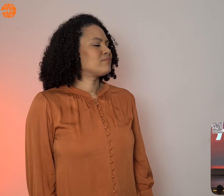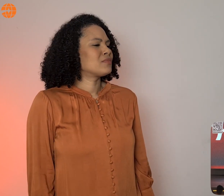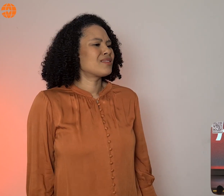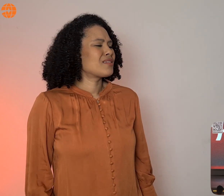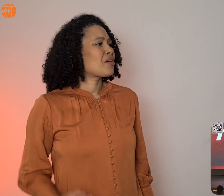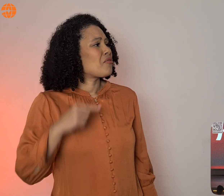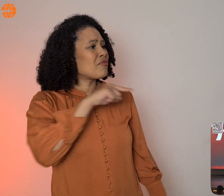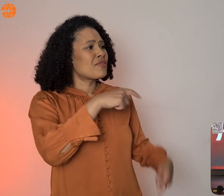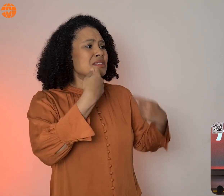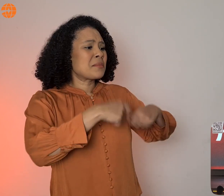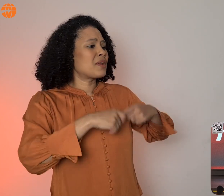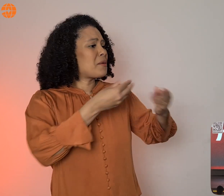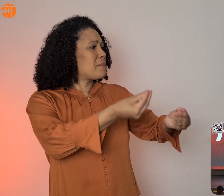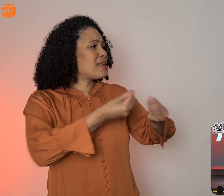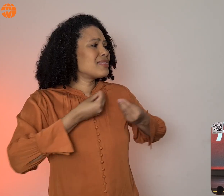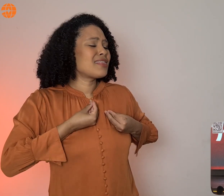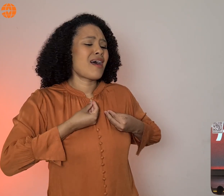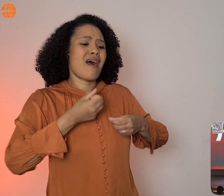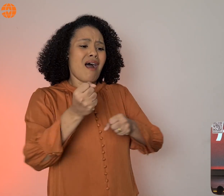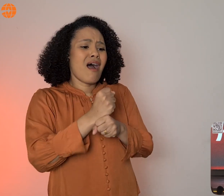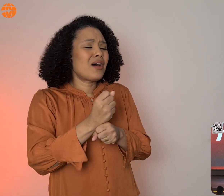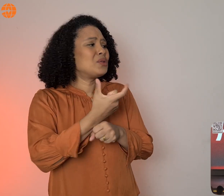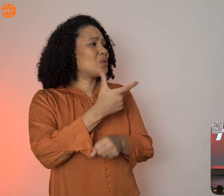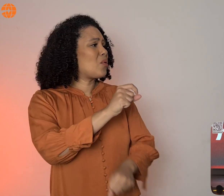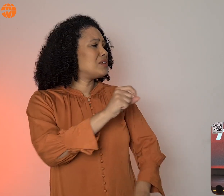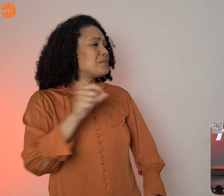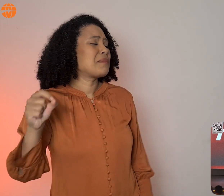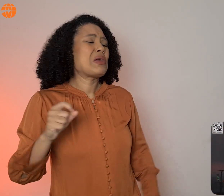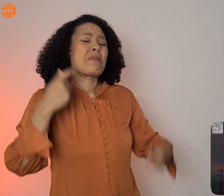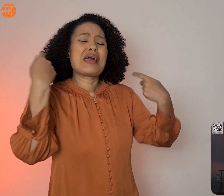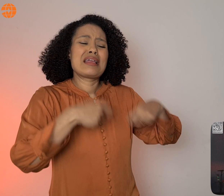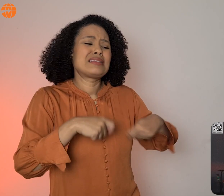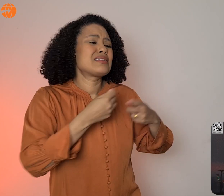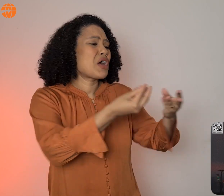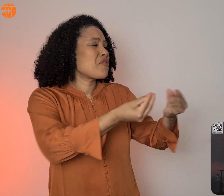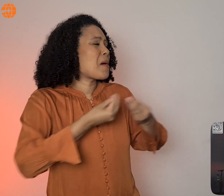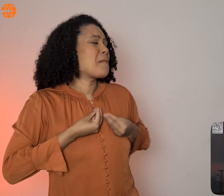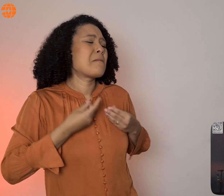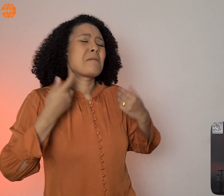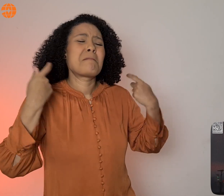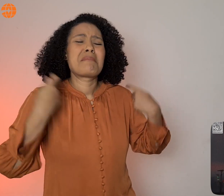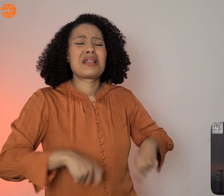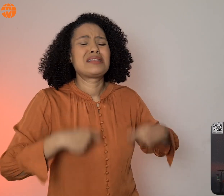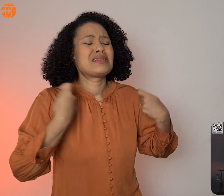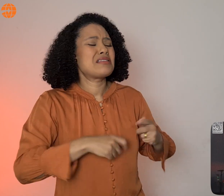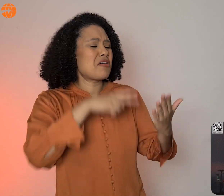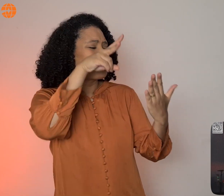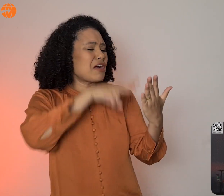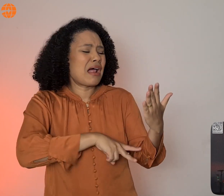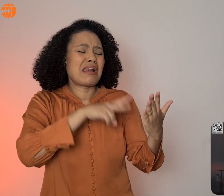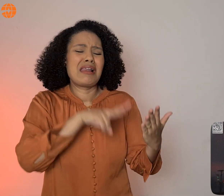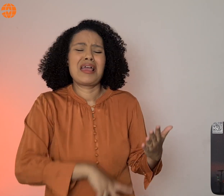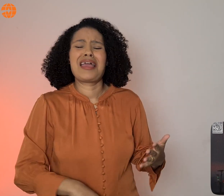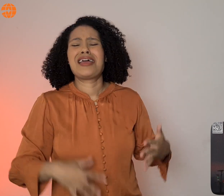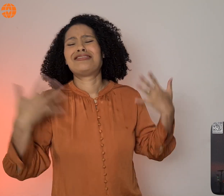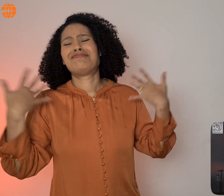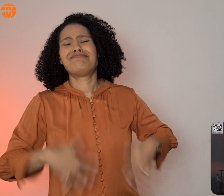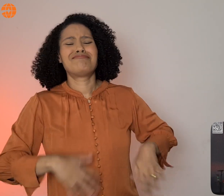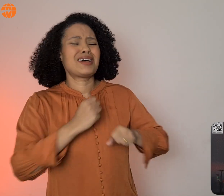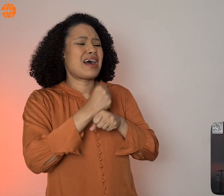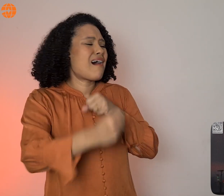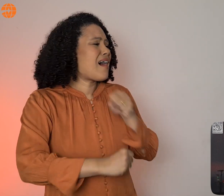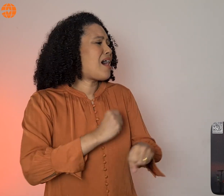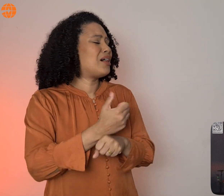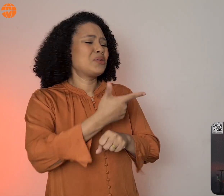Chad, why didn't you give this to me in 2000? por que você não me deu ela nos anos 2000? I needed to read this letter in the